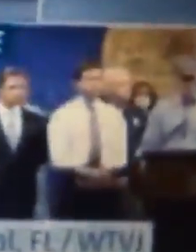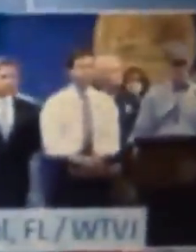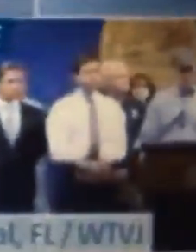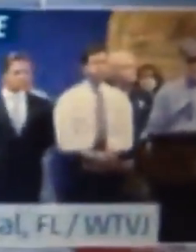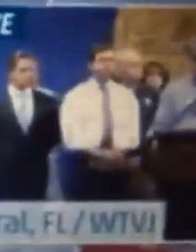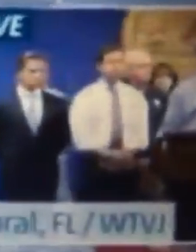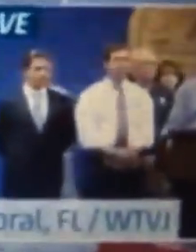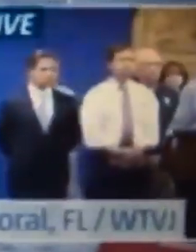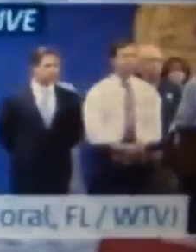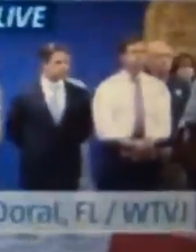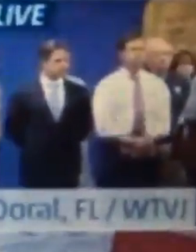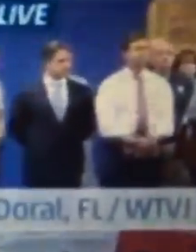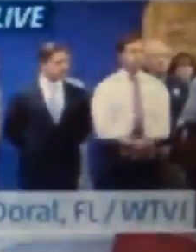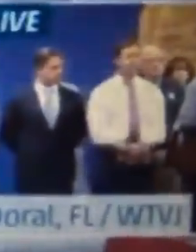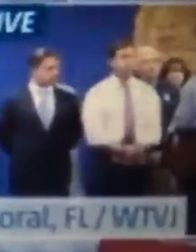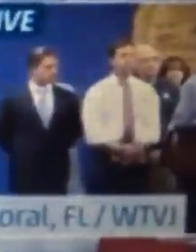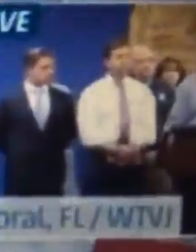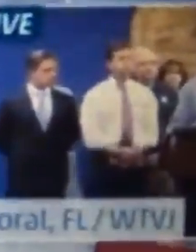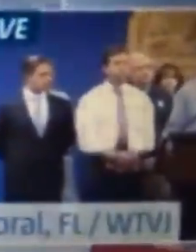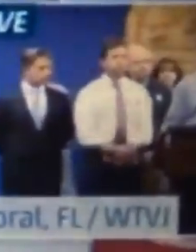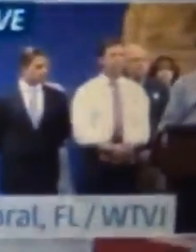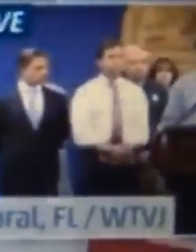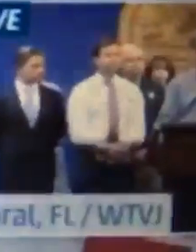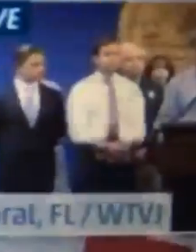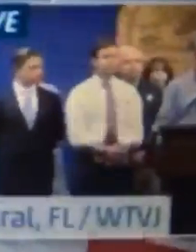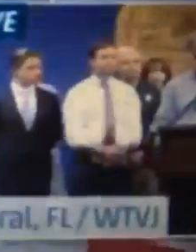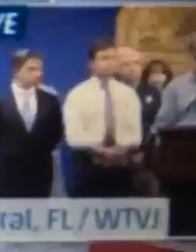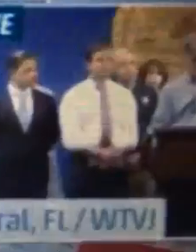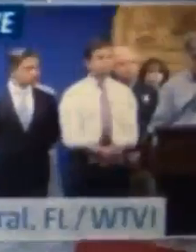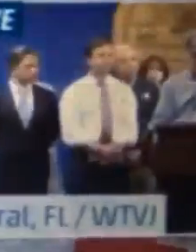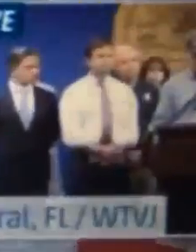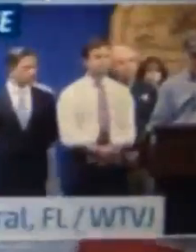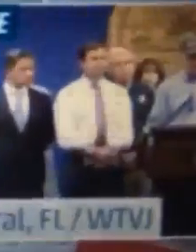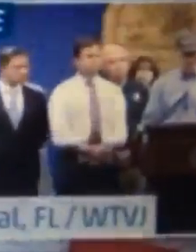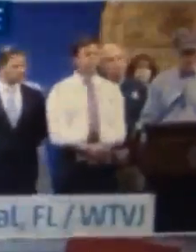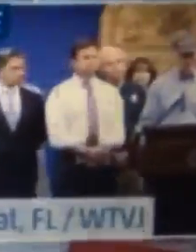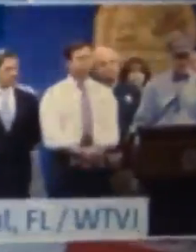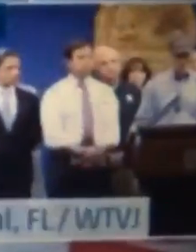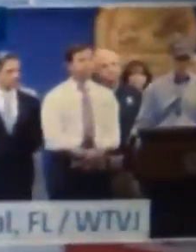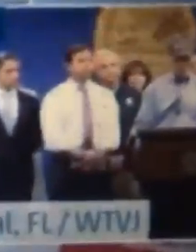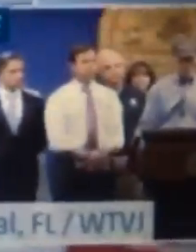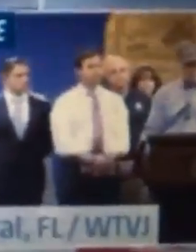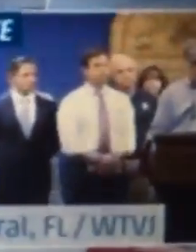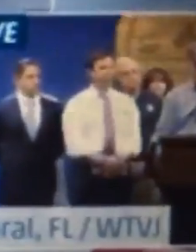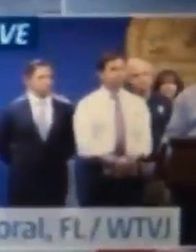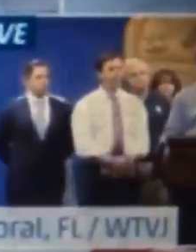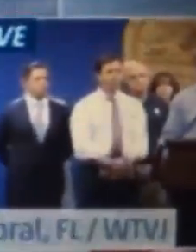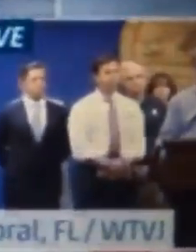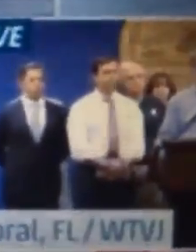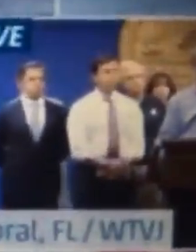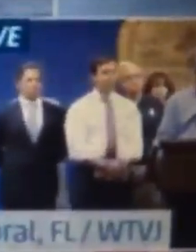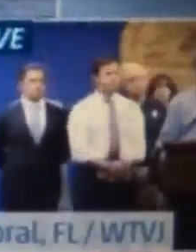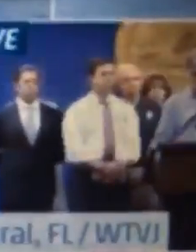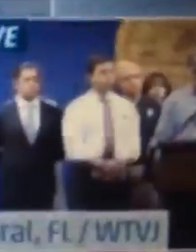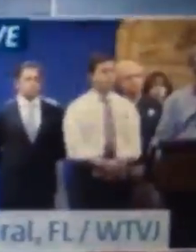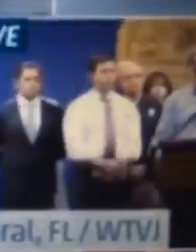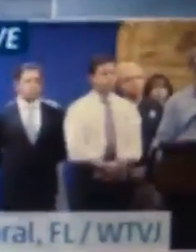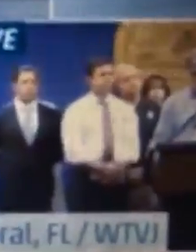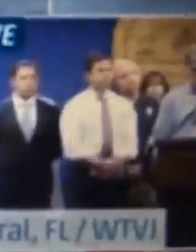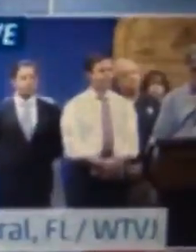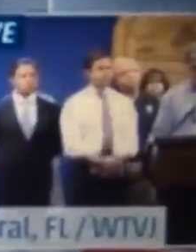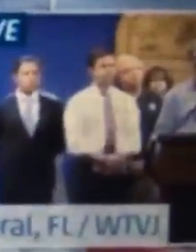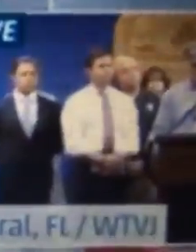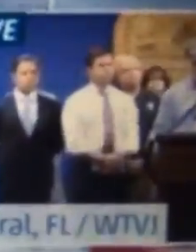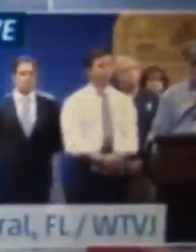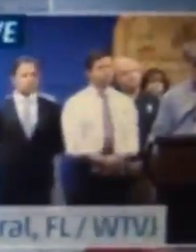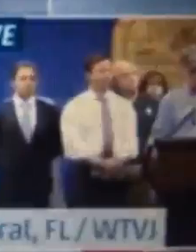storms how incredibly important it is for power to be restored as quickly as possible. What's up, guys? I will be talking to the utilities often throughout the day and have urged county and